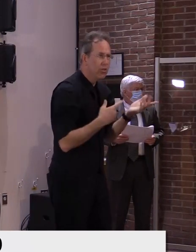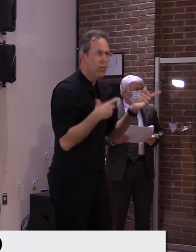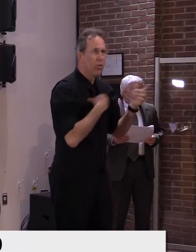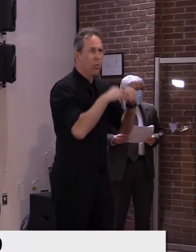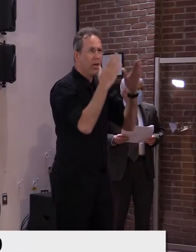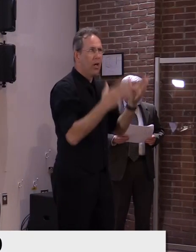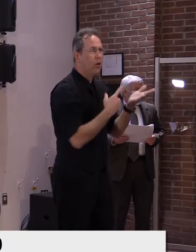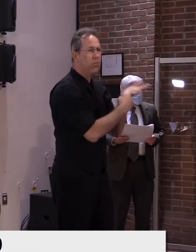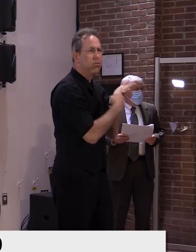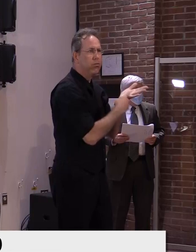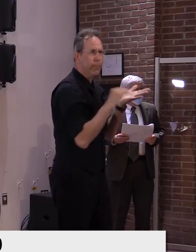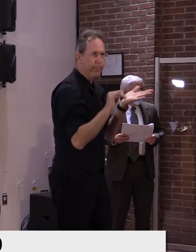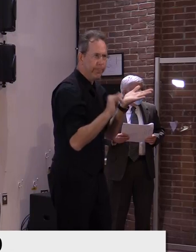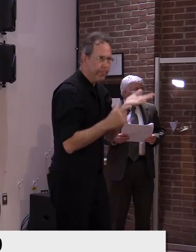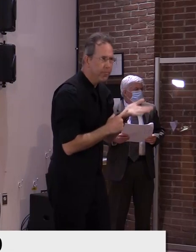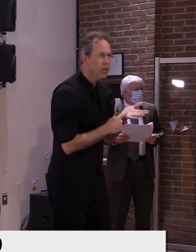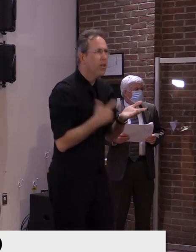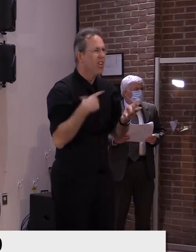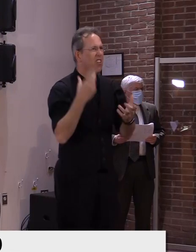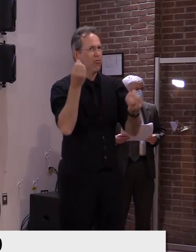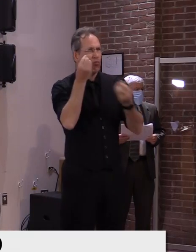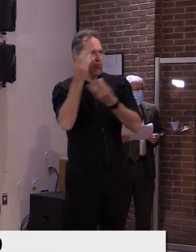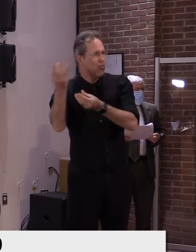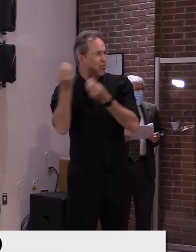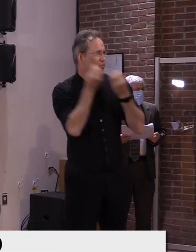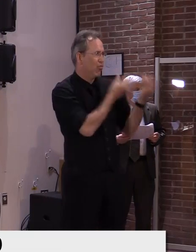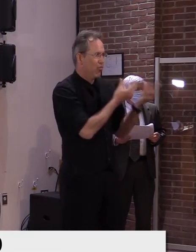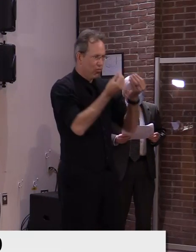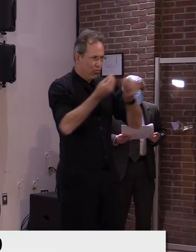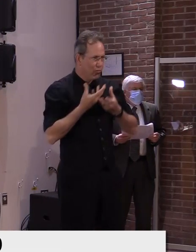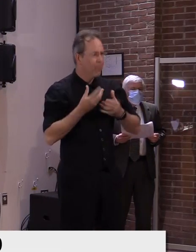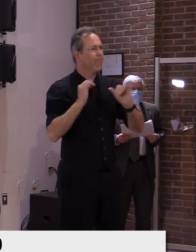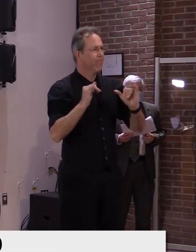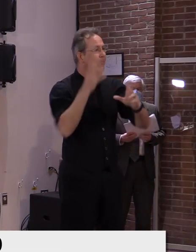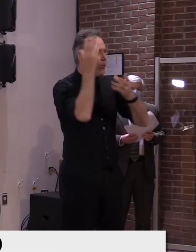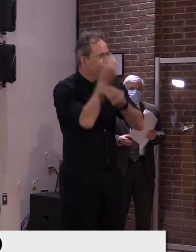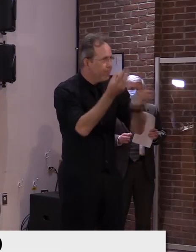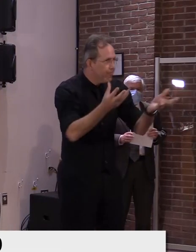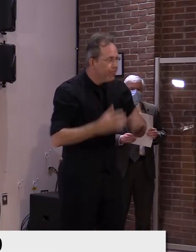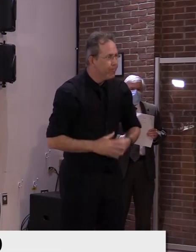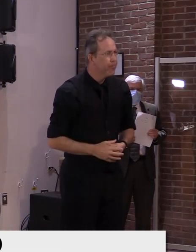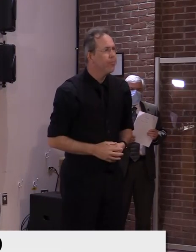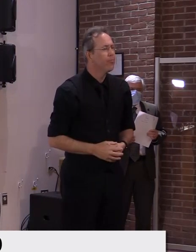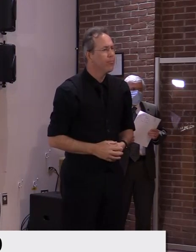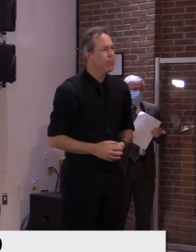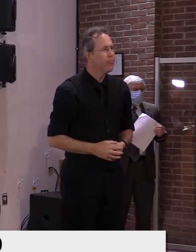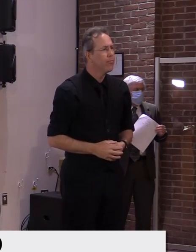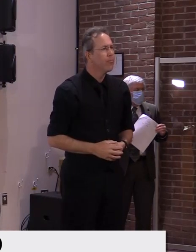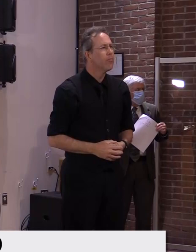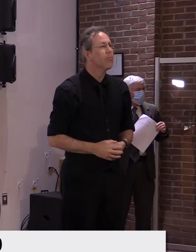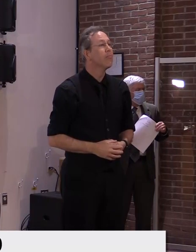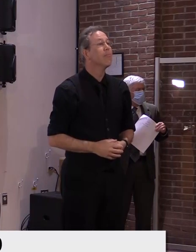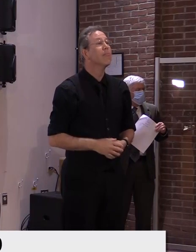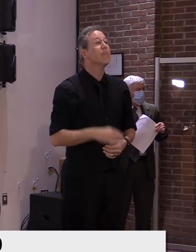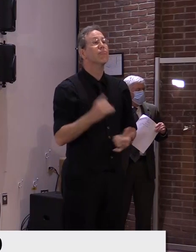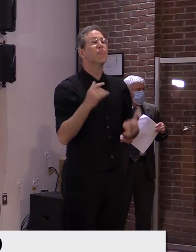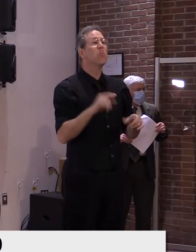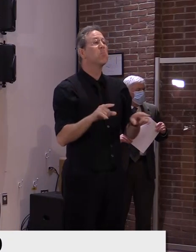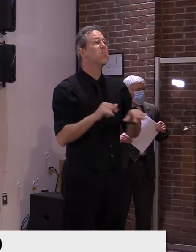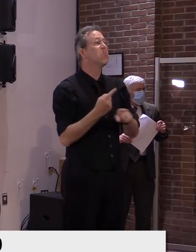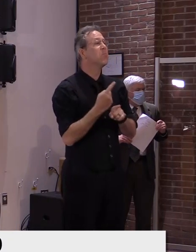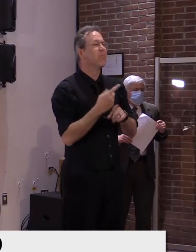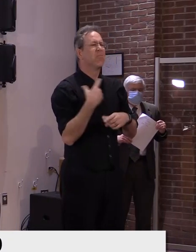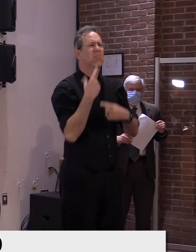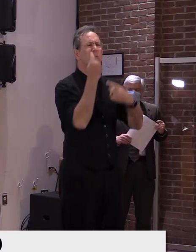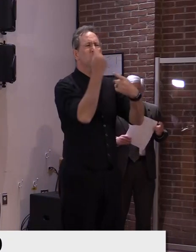could get the latest facts too. So, as we normally do on Tuesdays, we